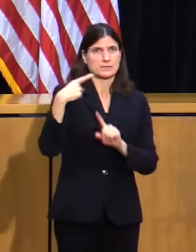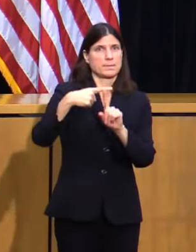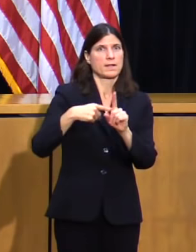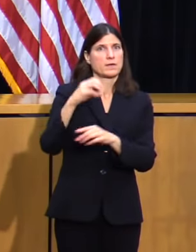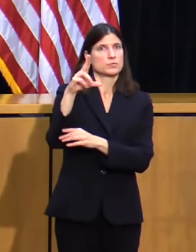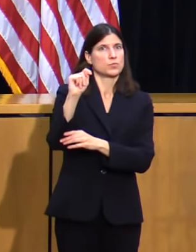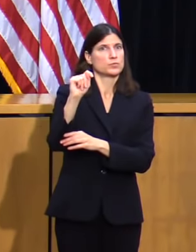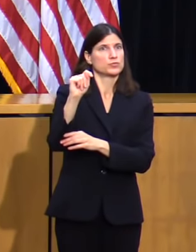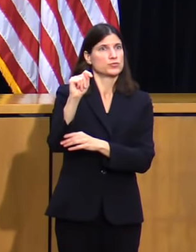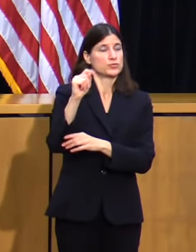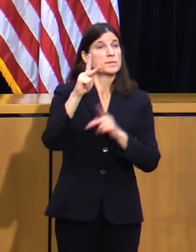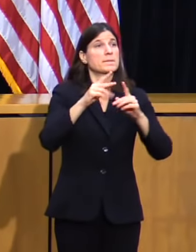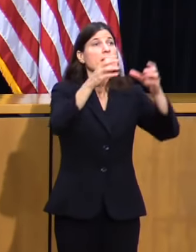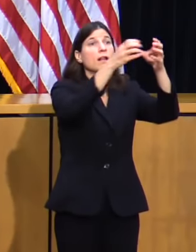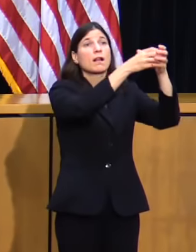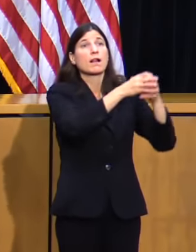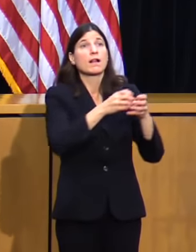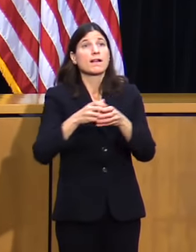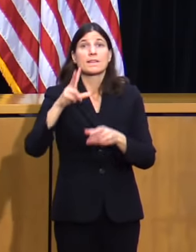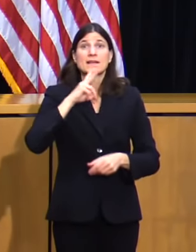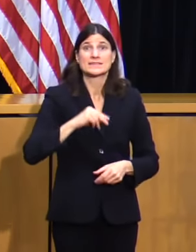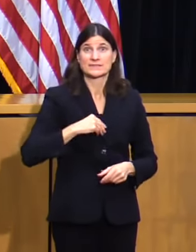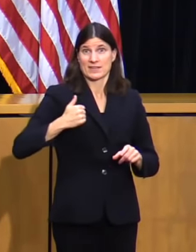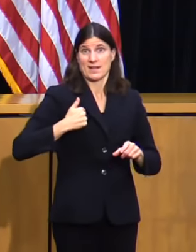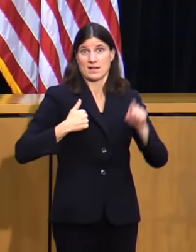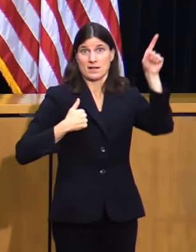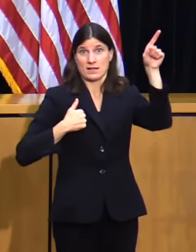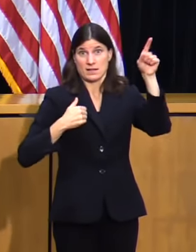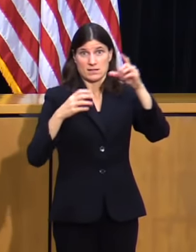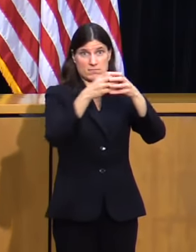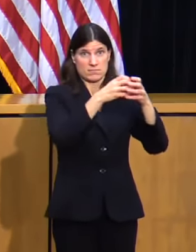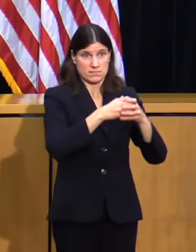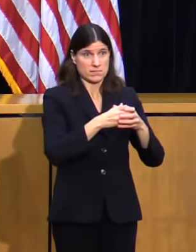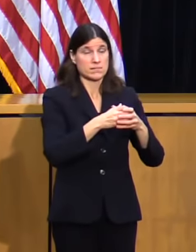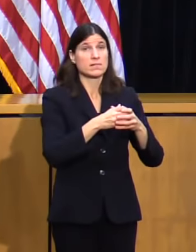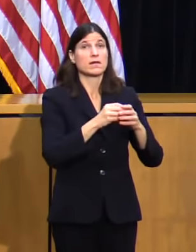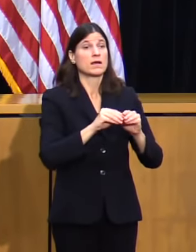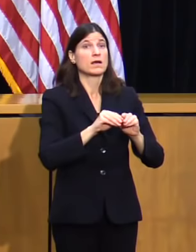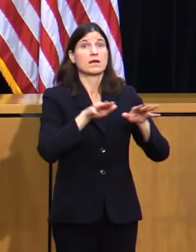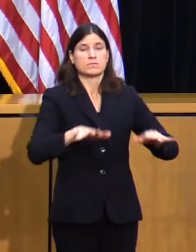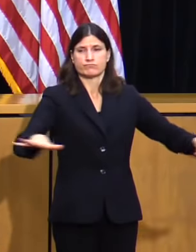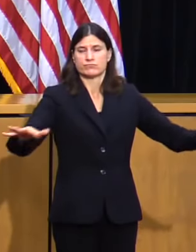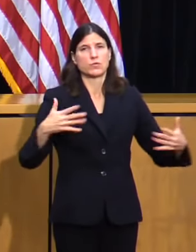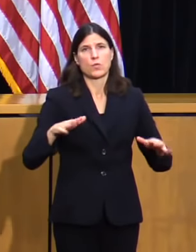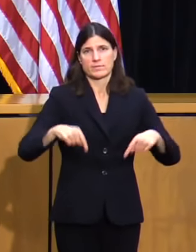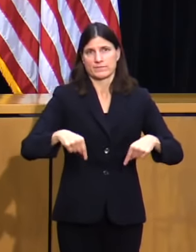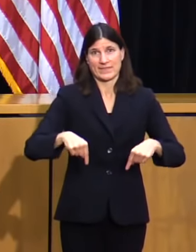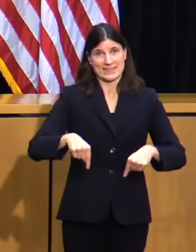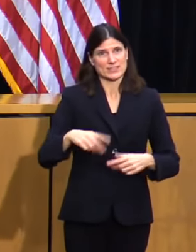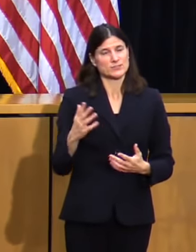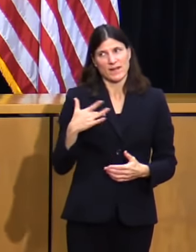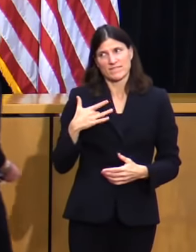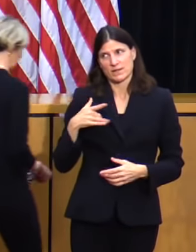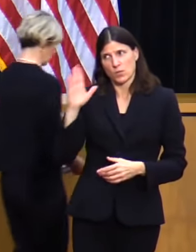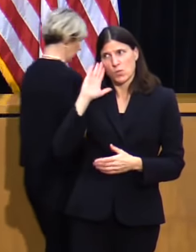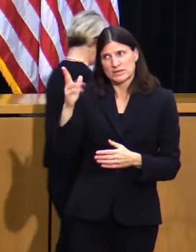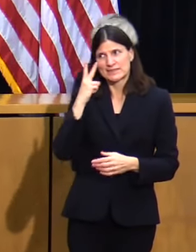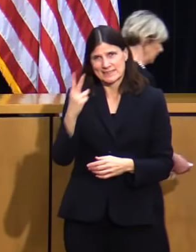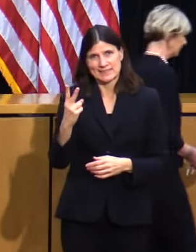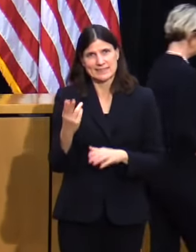very vigilant. And the numbers today, we will see the impact several weeks out. Governor, the House